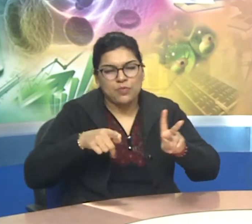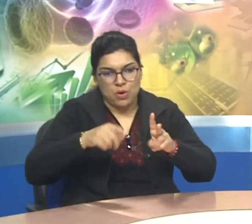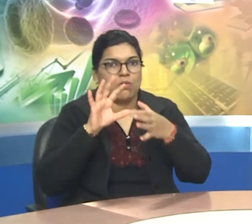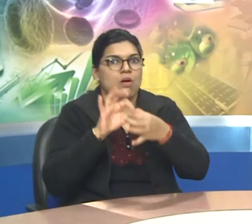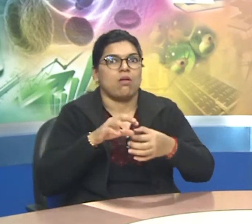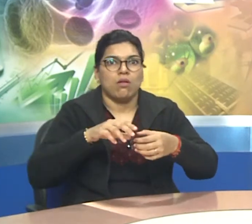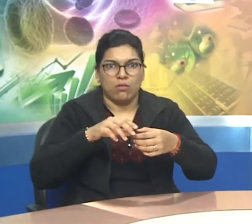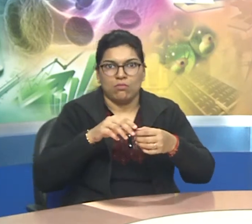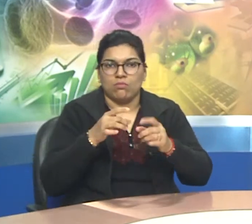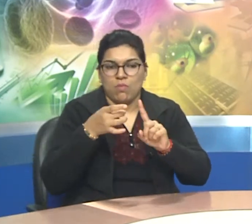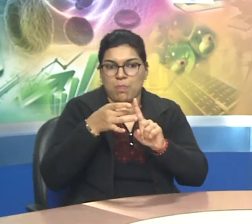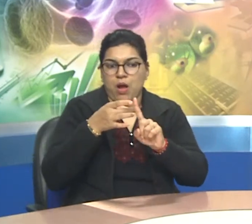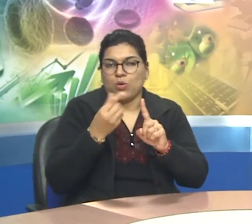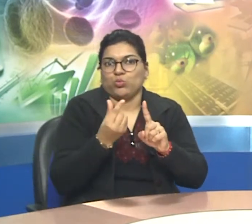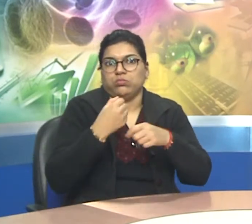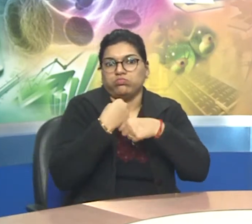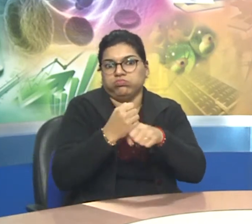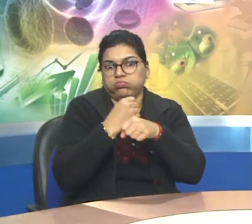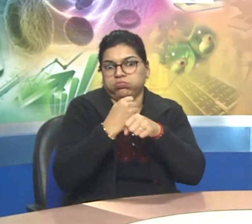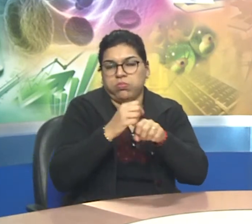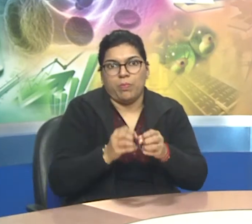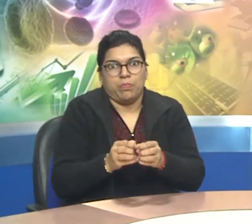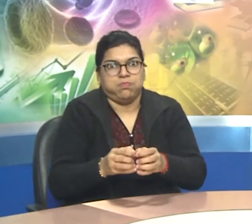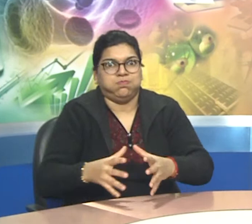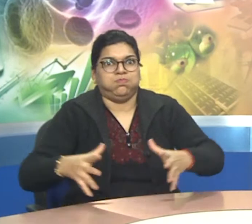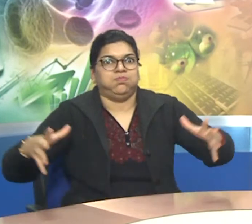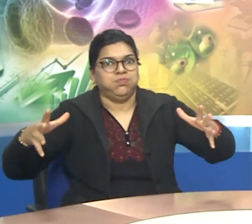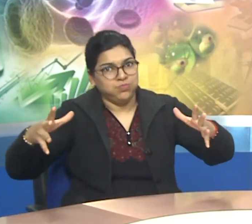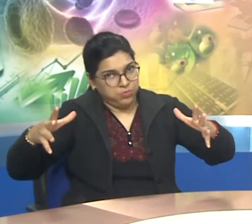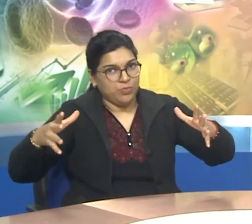we need more plastic for day-to-day life, and so on.